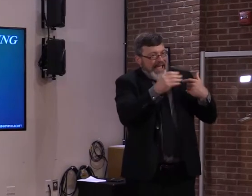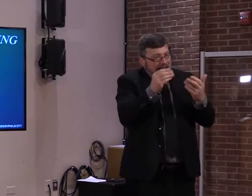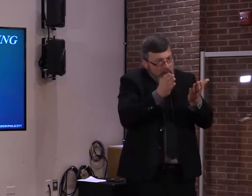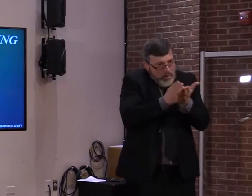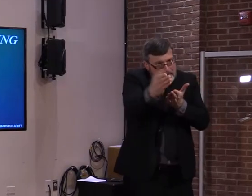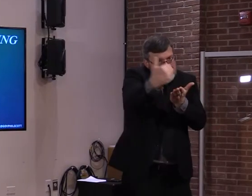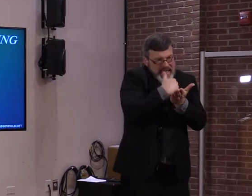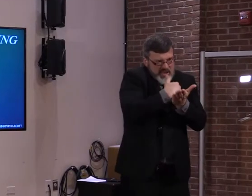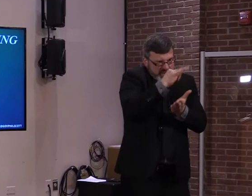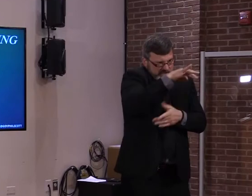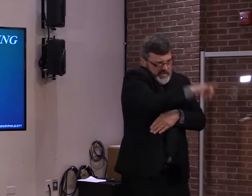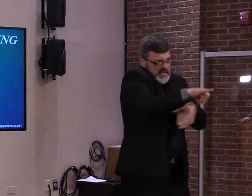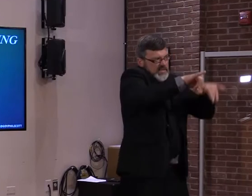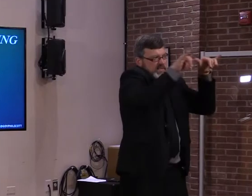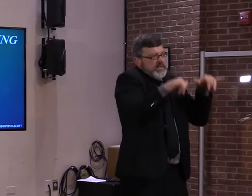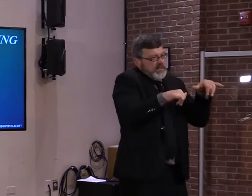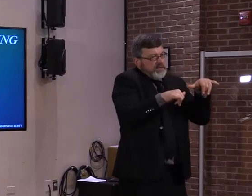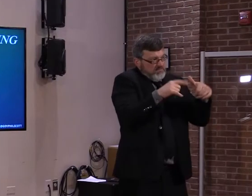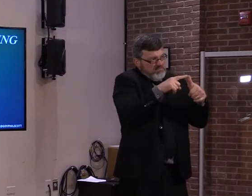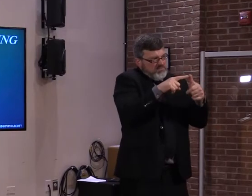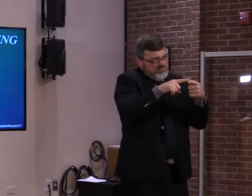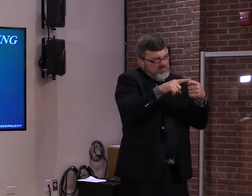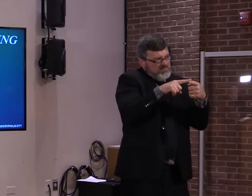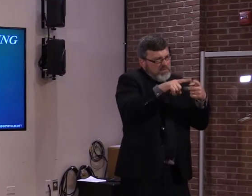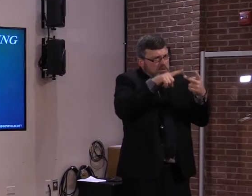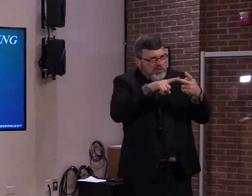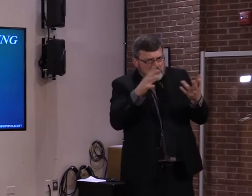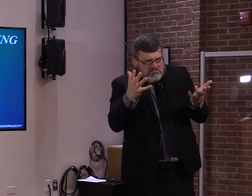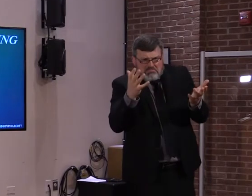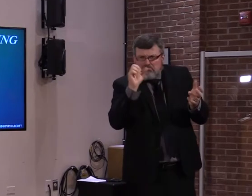our evaluation, and I'll repeat it now,